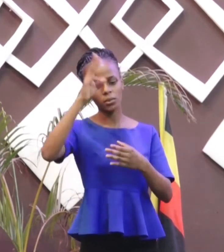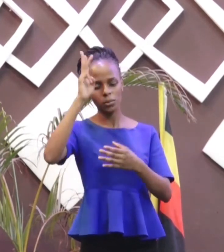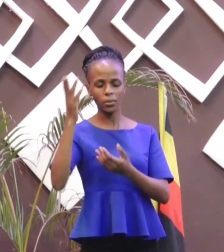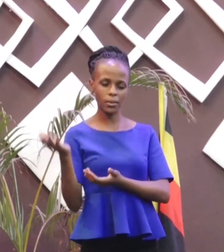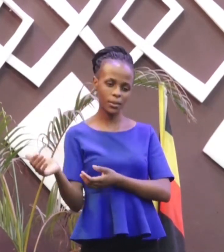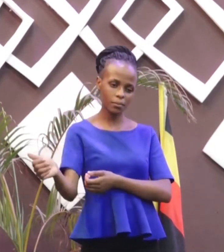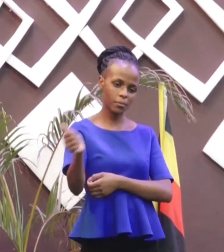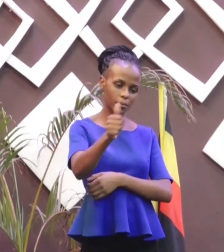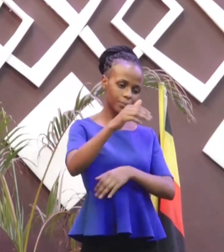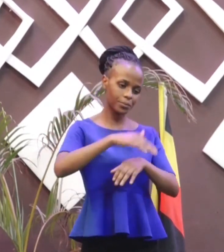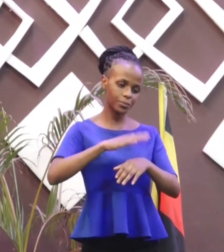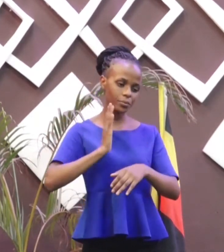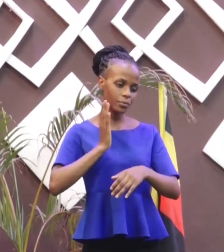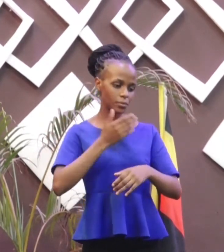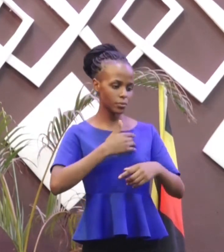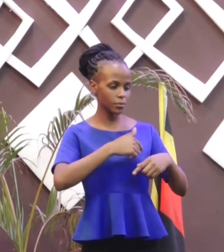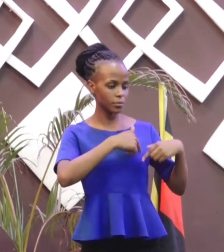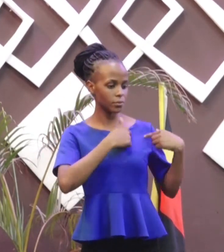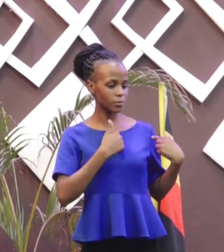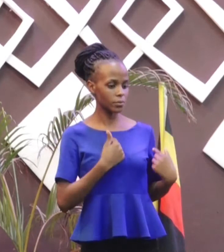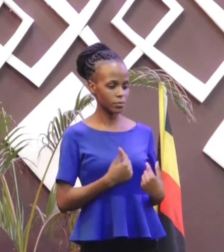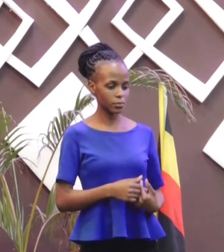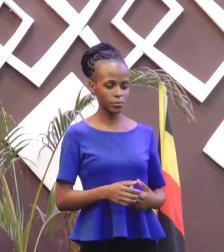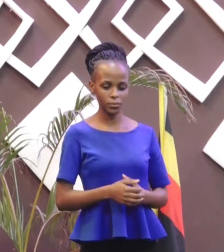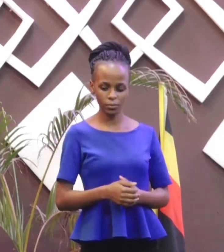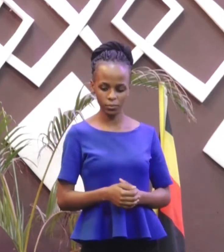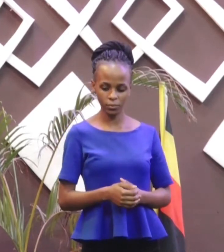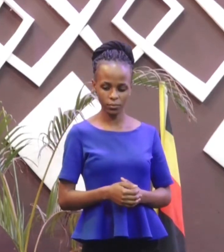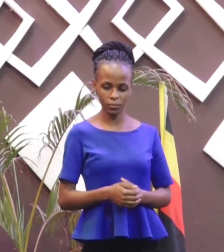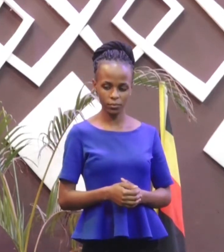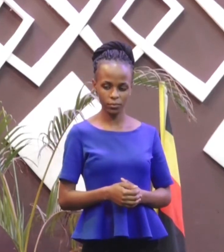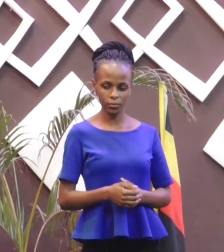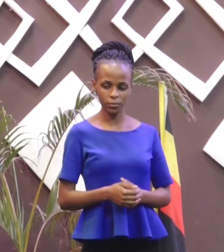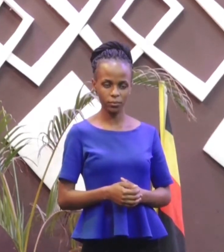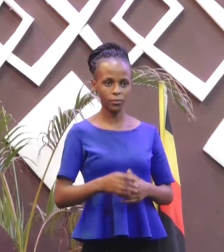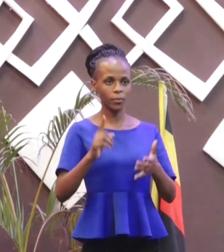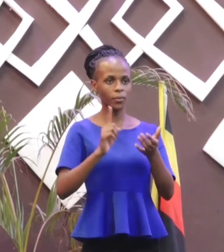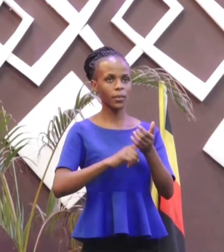Worship songs as the Holy Spirit will lead us in our hearts.